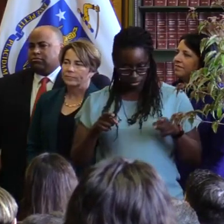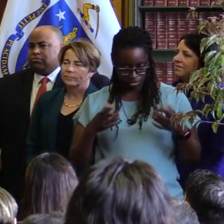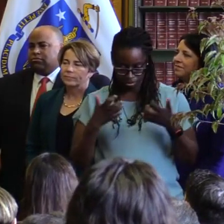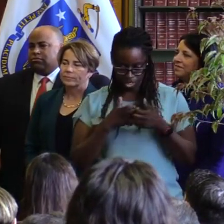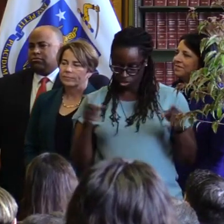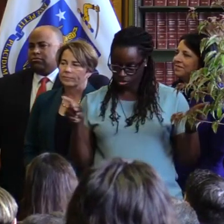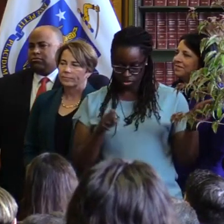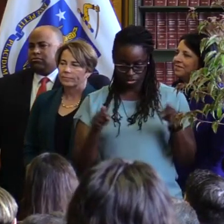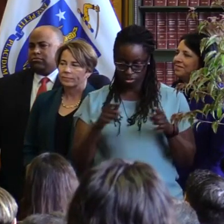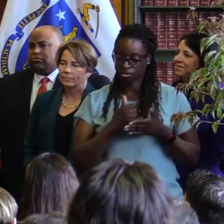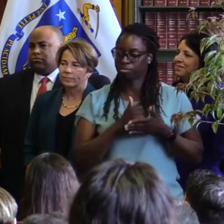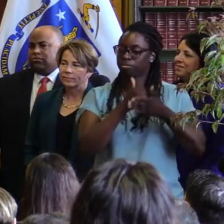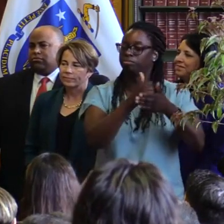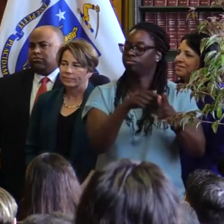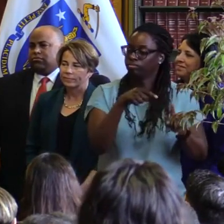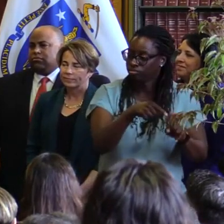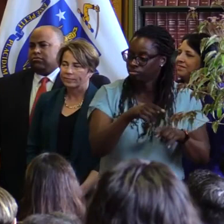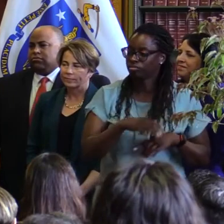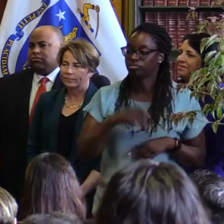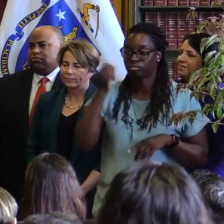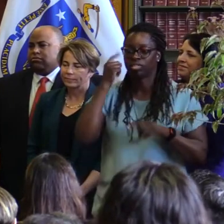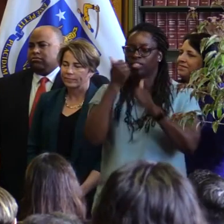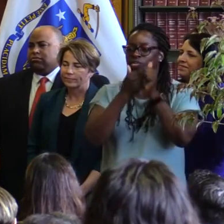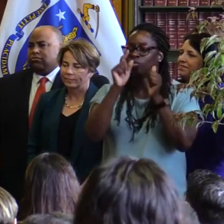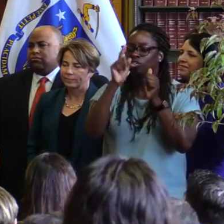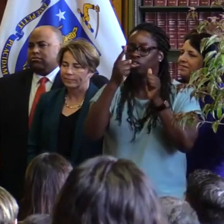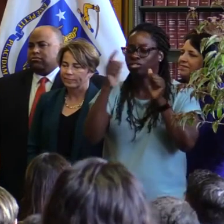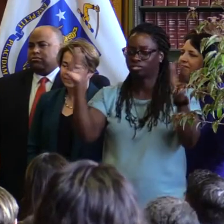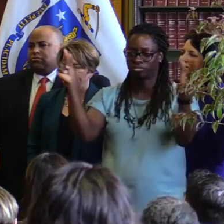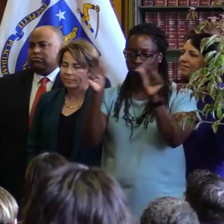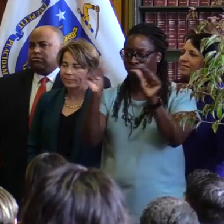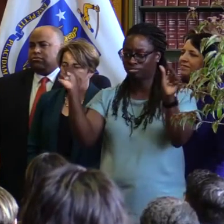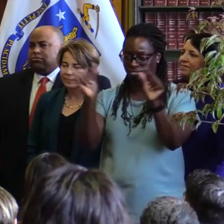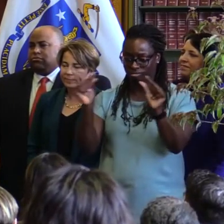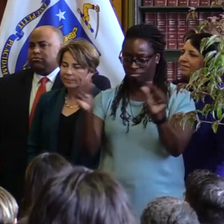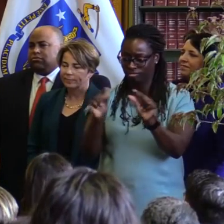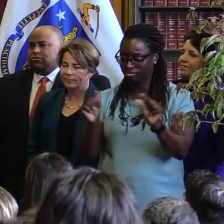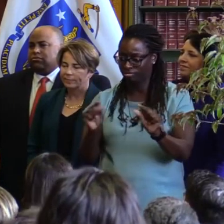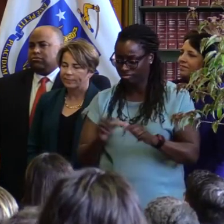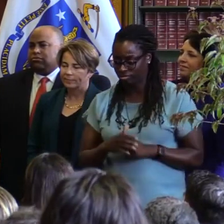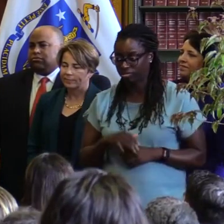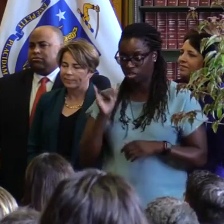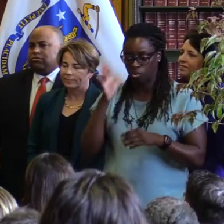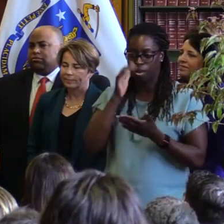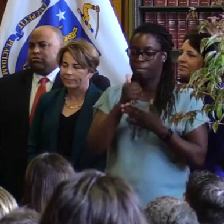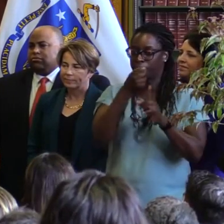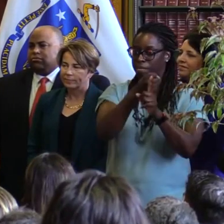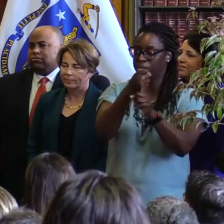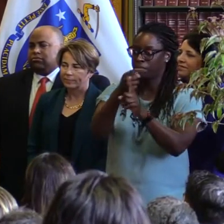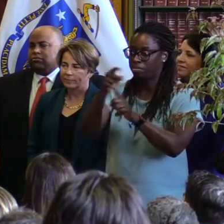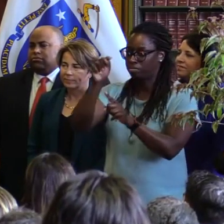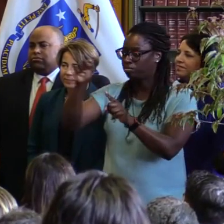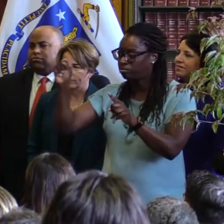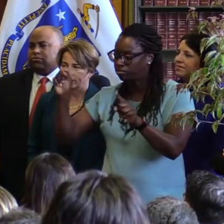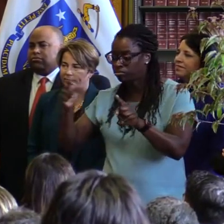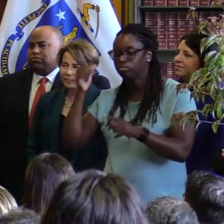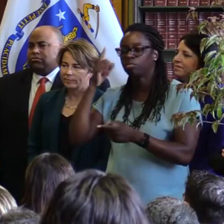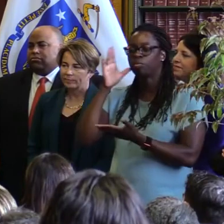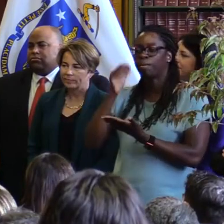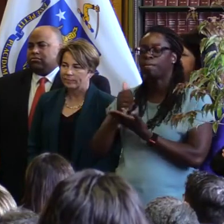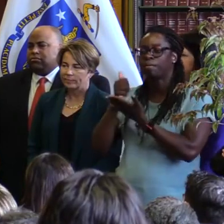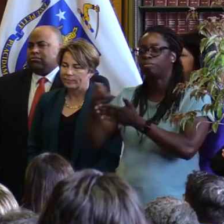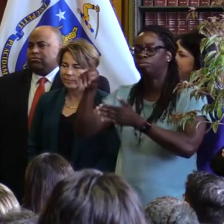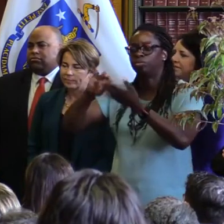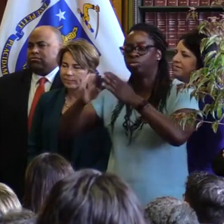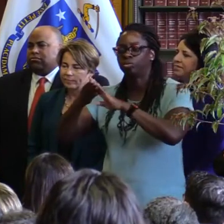bank is going to be stretched and stretched and have multiples in impact when it comes to funding community projects that make our city more